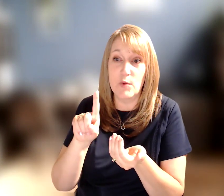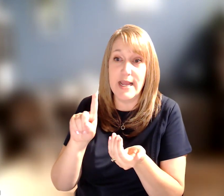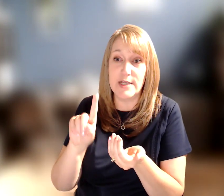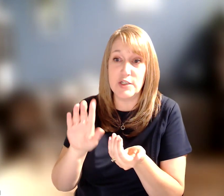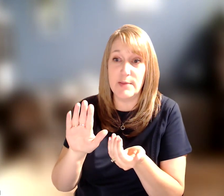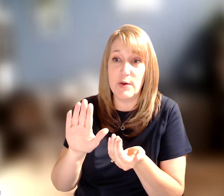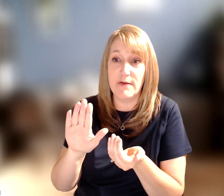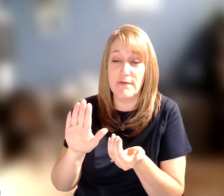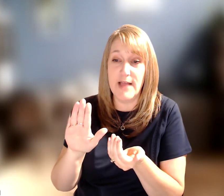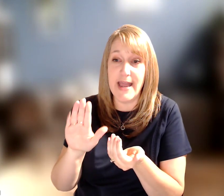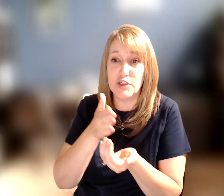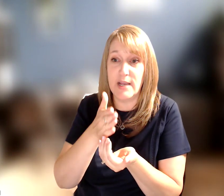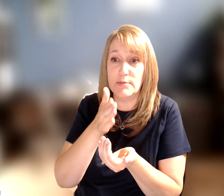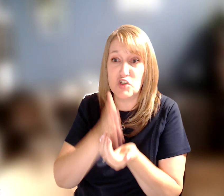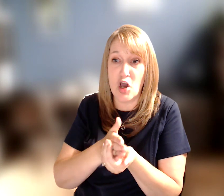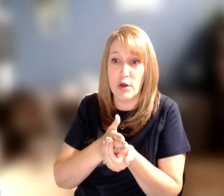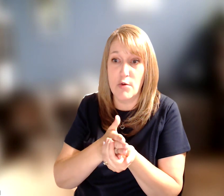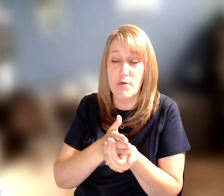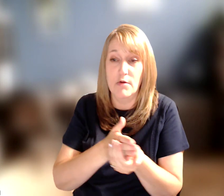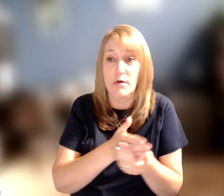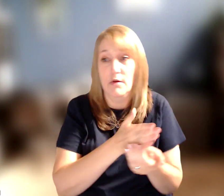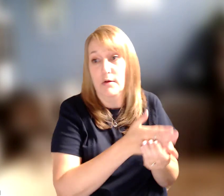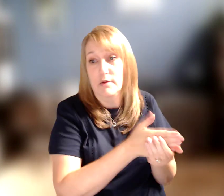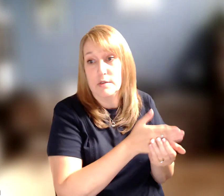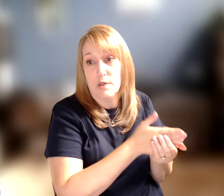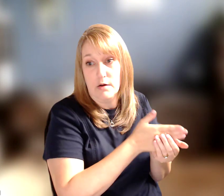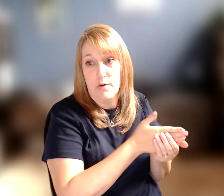one hand shape, you have a flat hand shape. Taco. Taco.